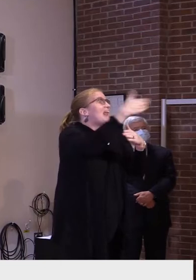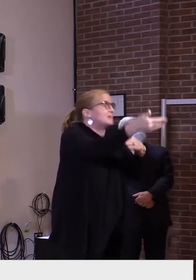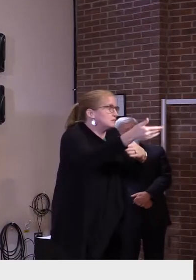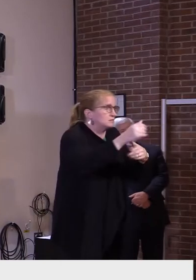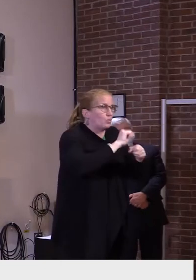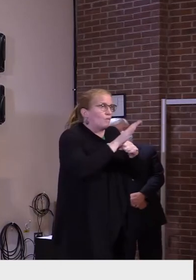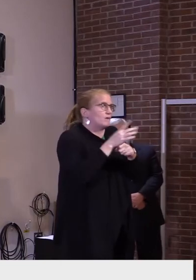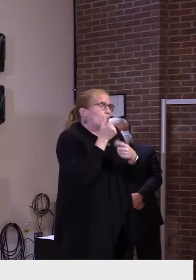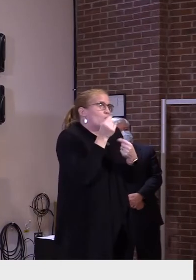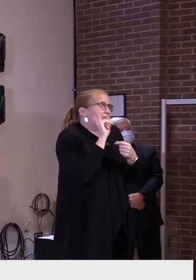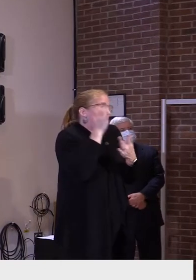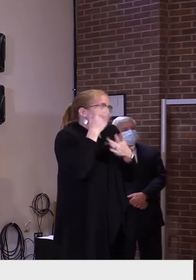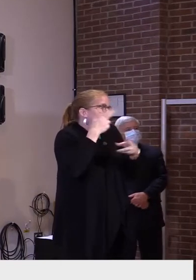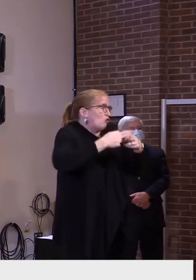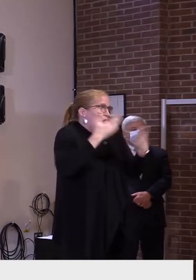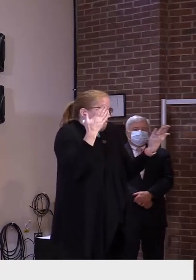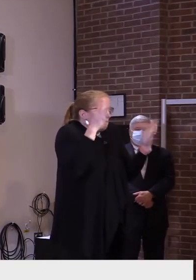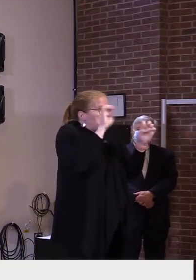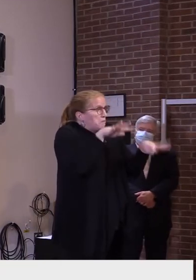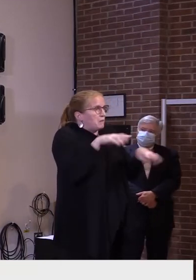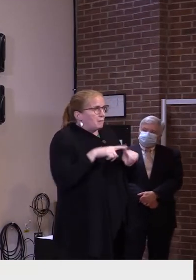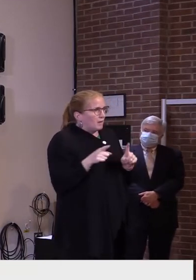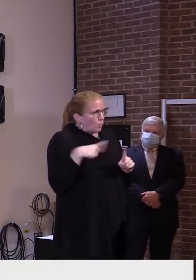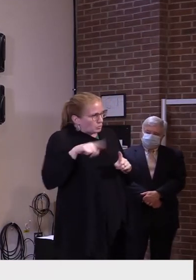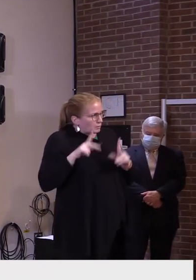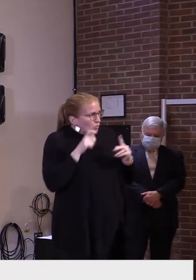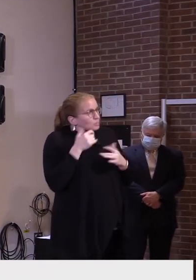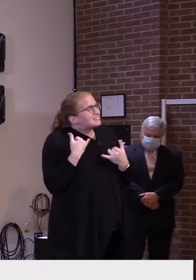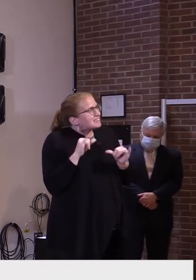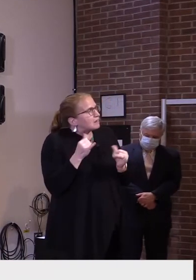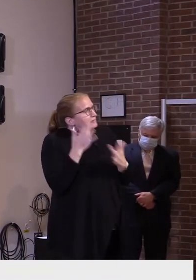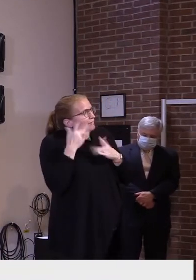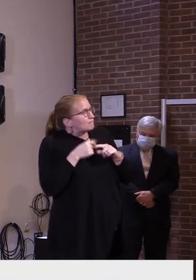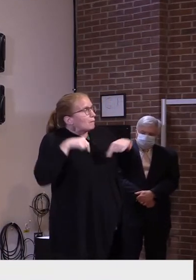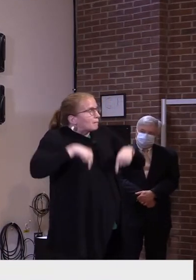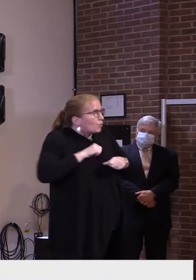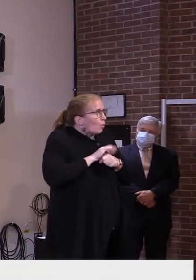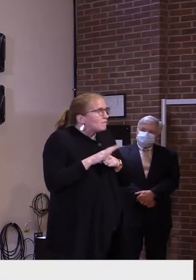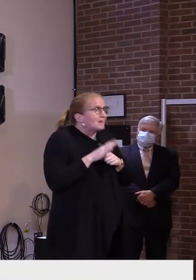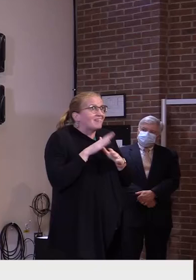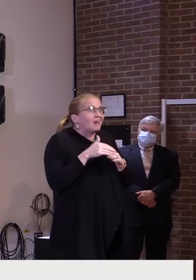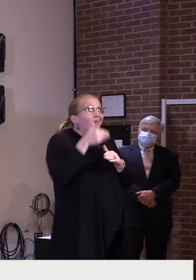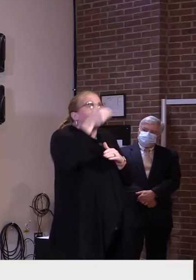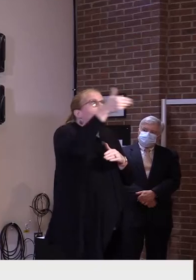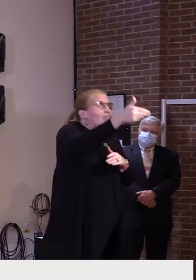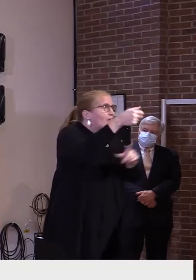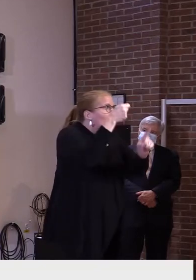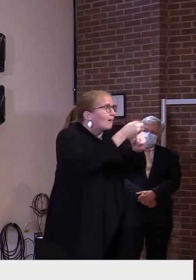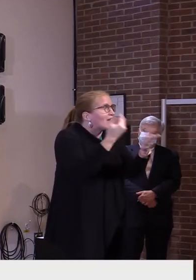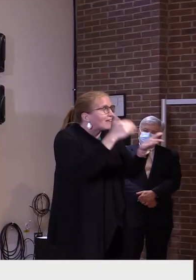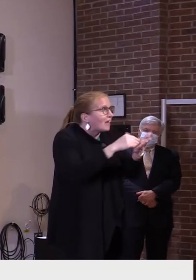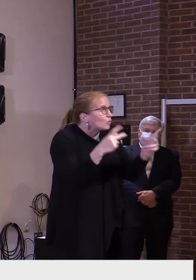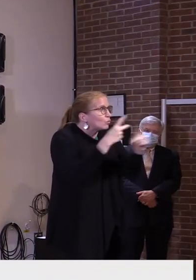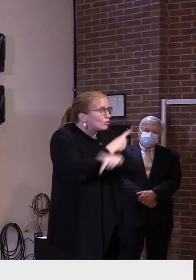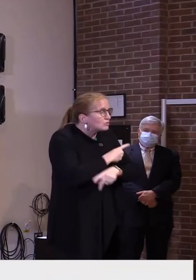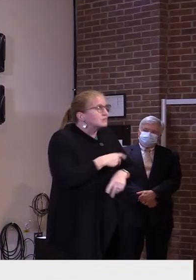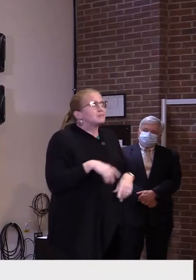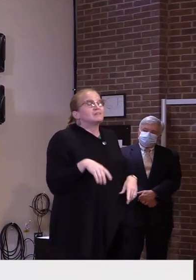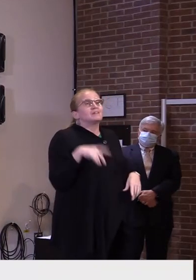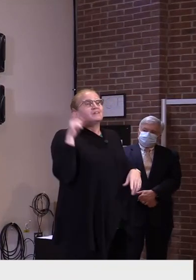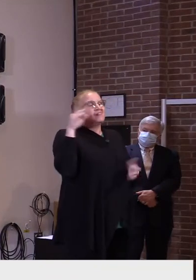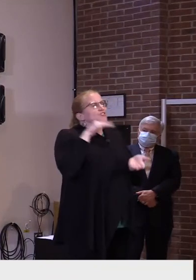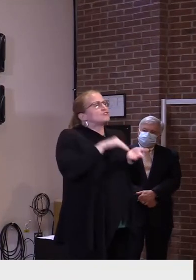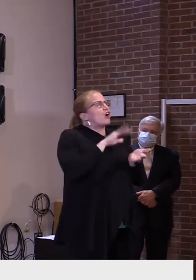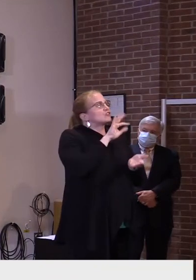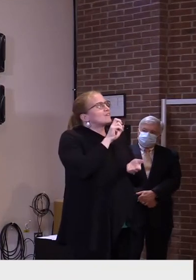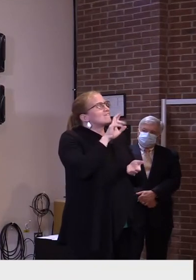population, Dr. Fauci spoke about this a few weeks ago and thought that the number was in the 4 or 5% range. So